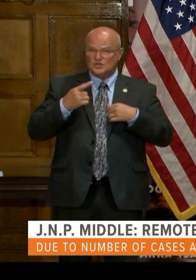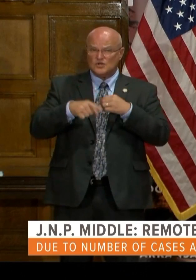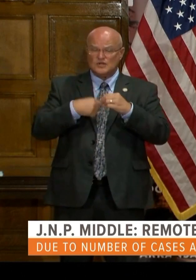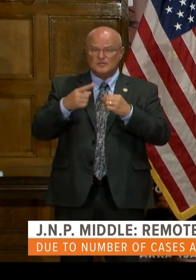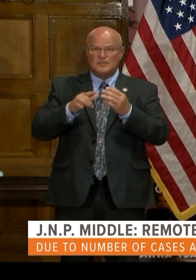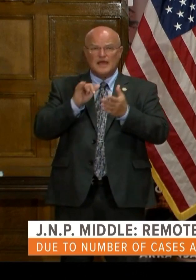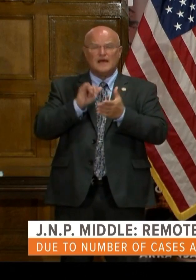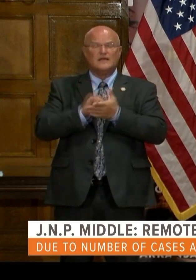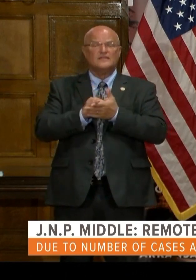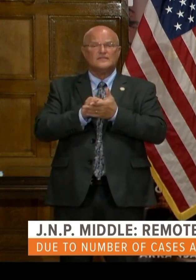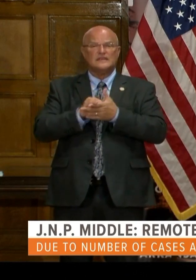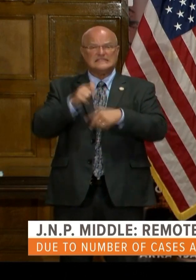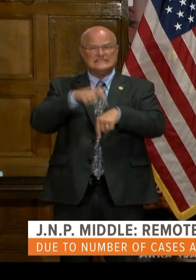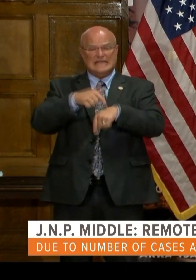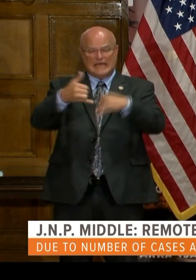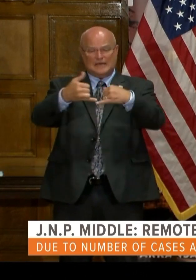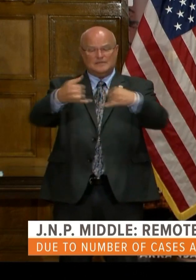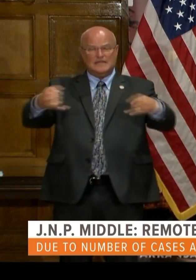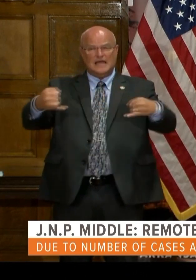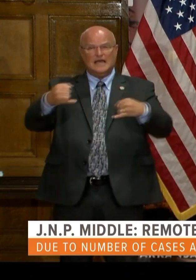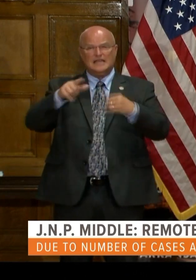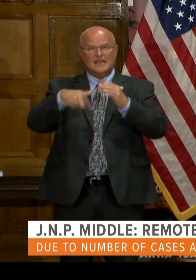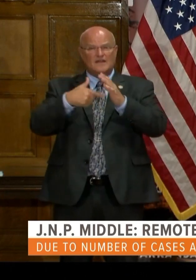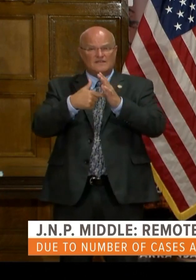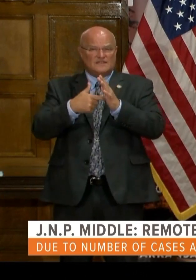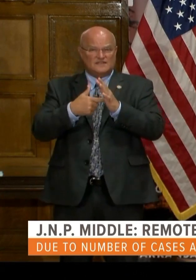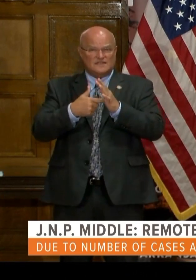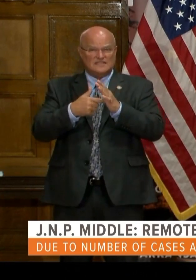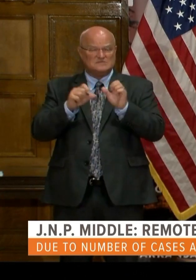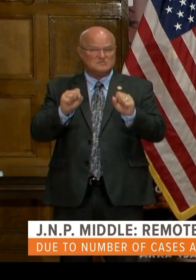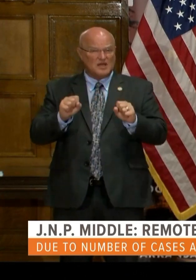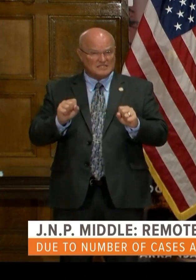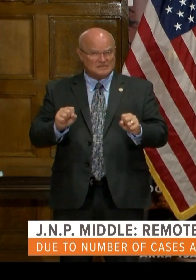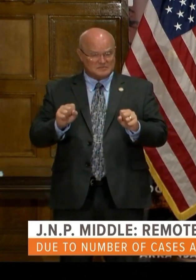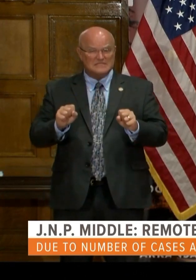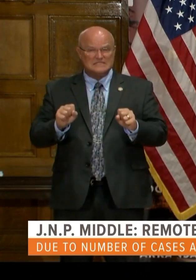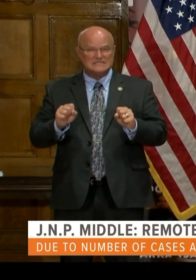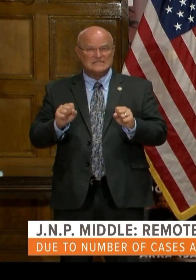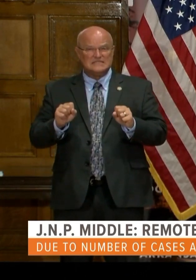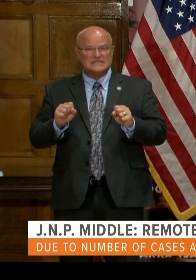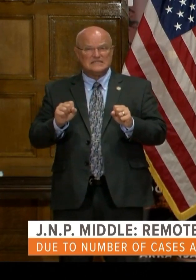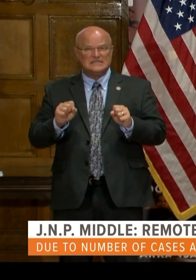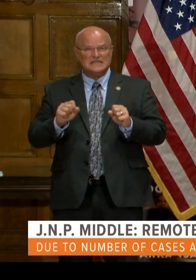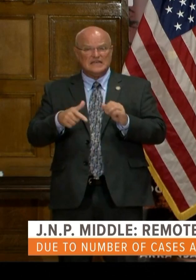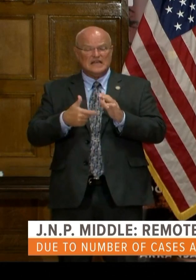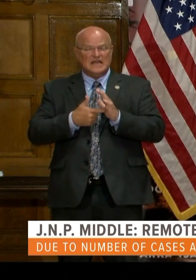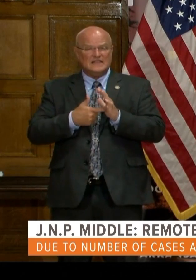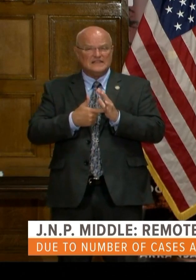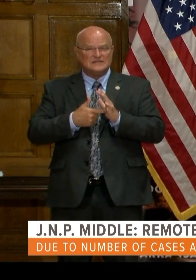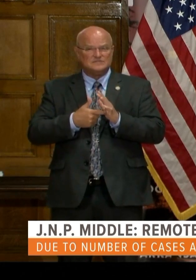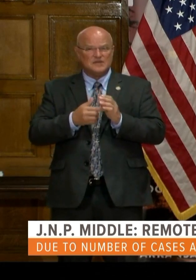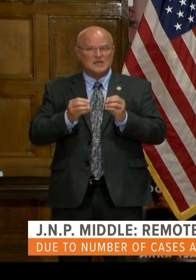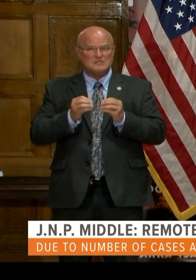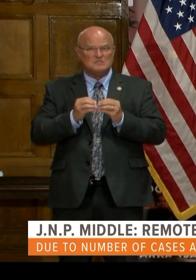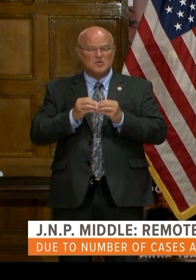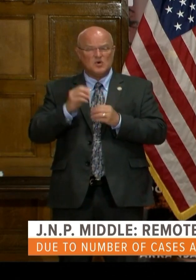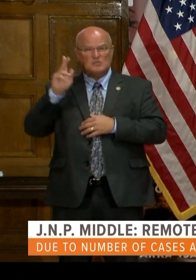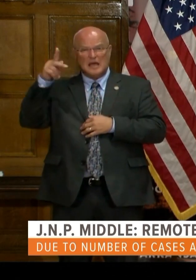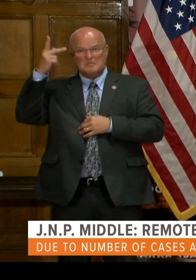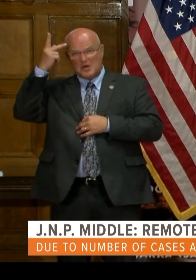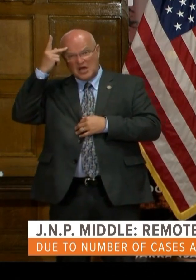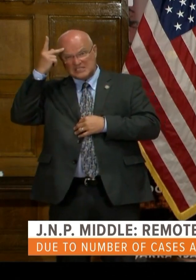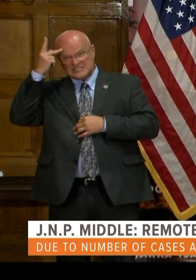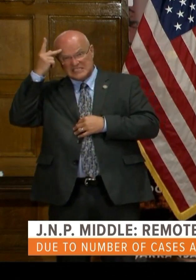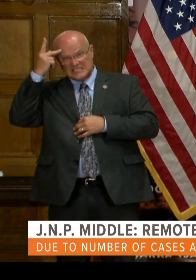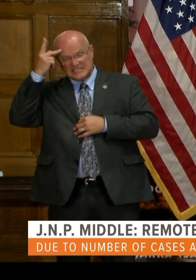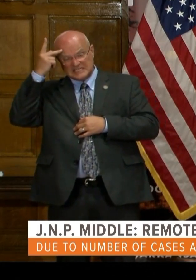about the timeline of this and the possibility of this being motivated more by politics,